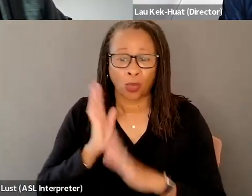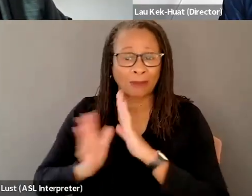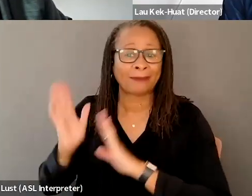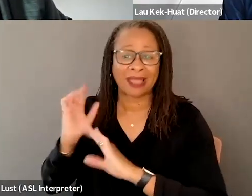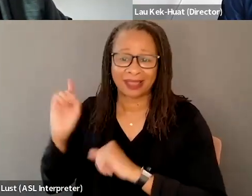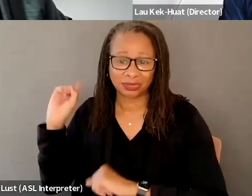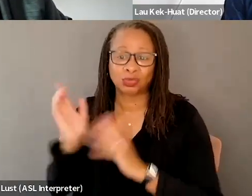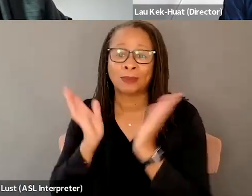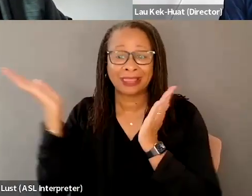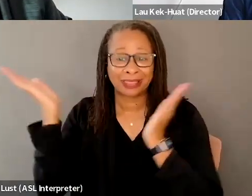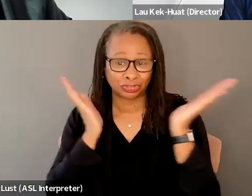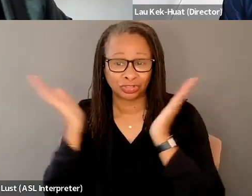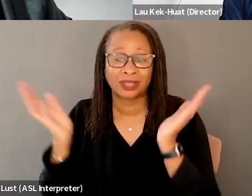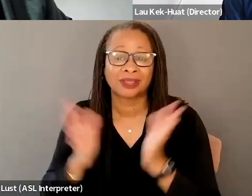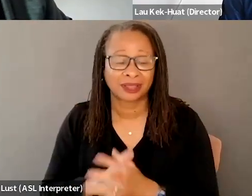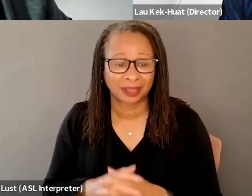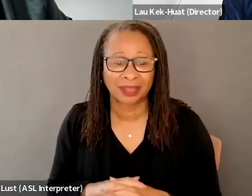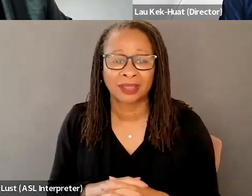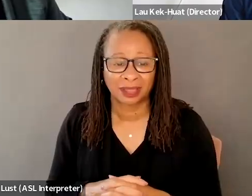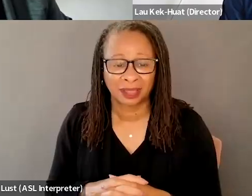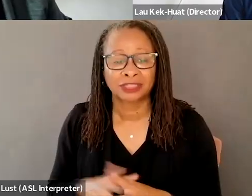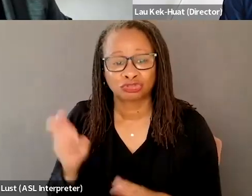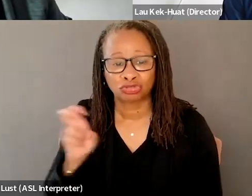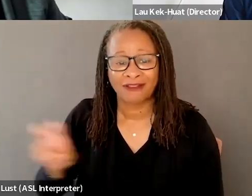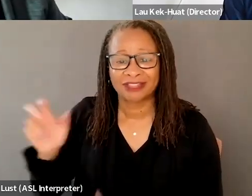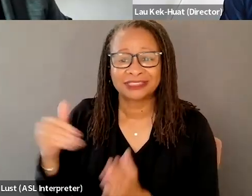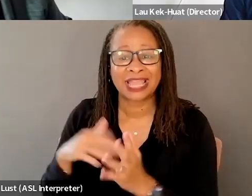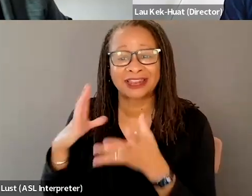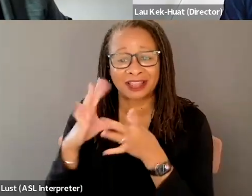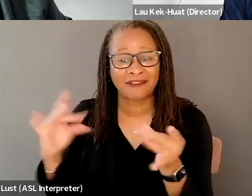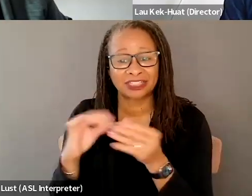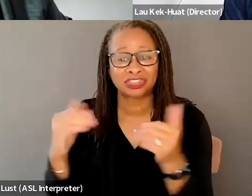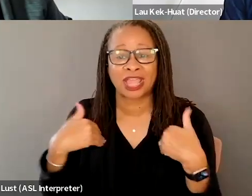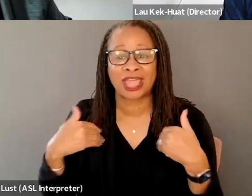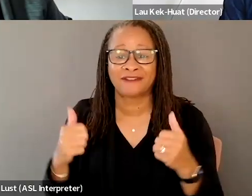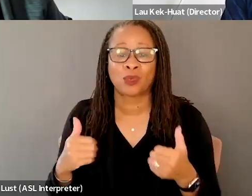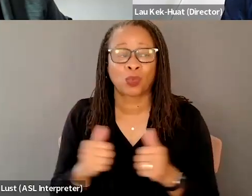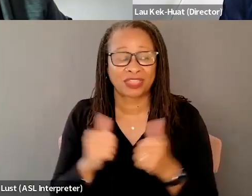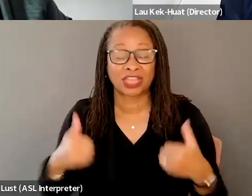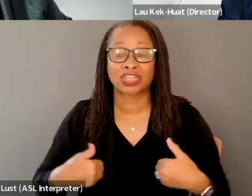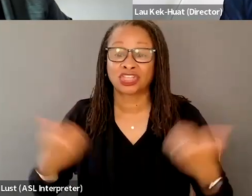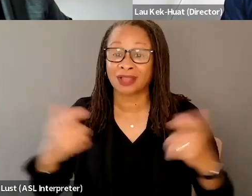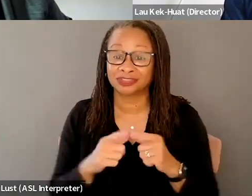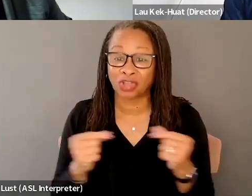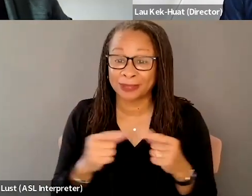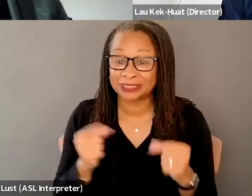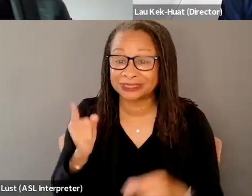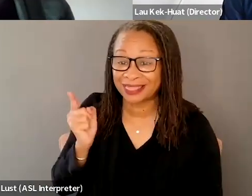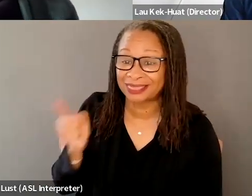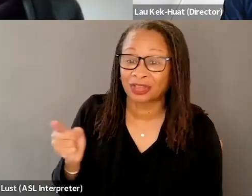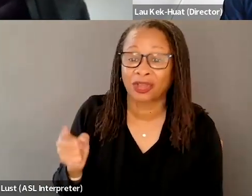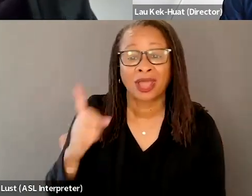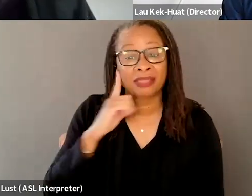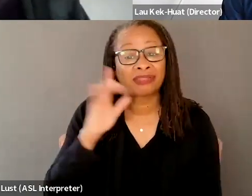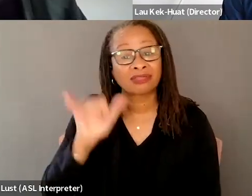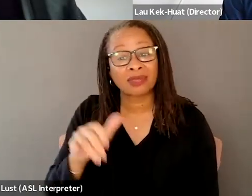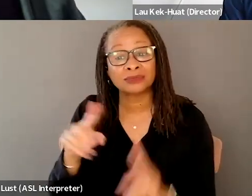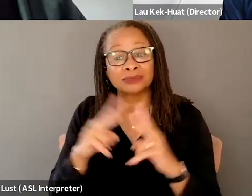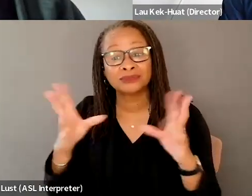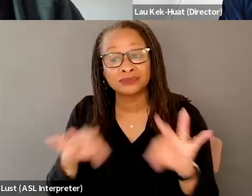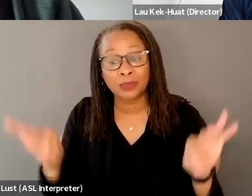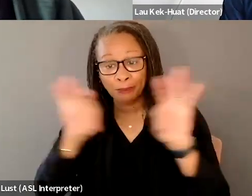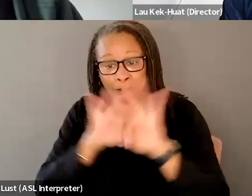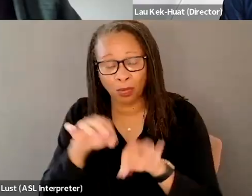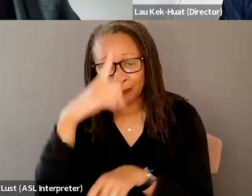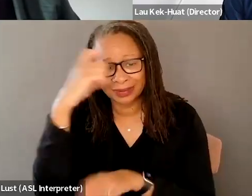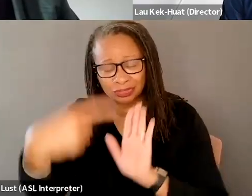to Malaysia, Yeah, and the conversation he had with the young Japanese, and I thought that was very important because